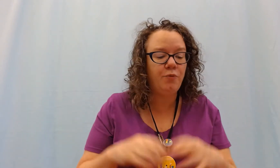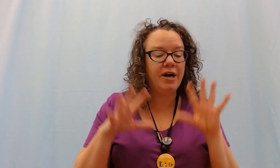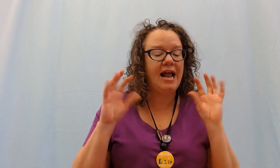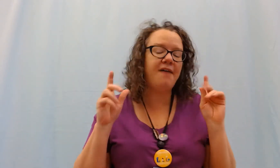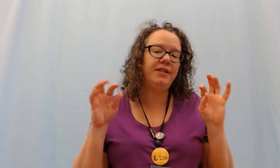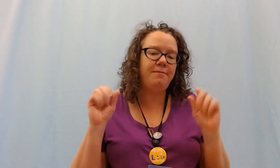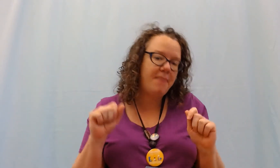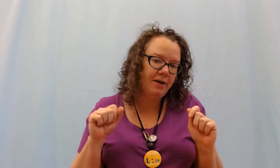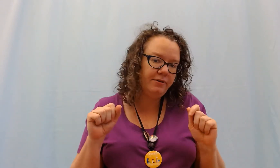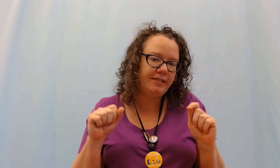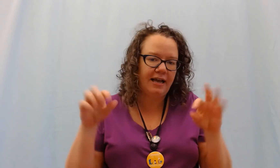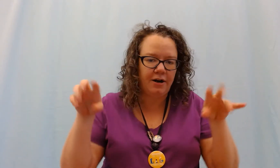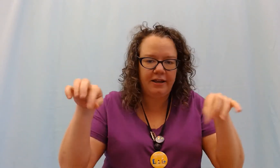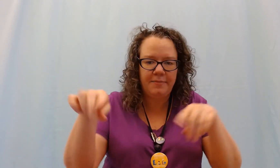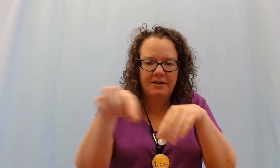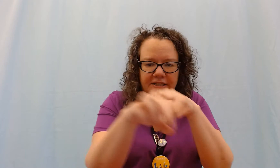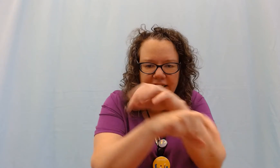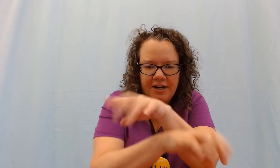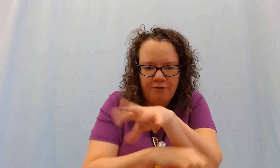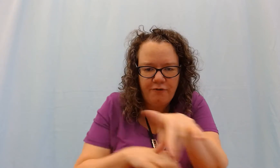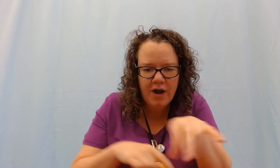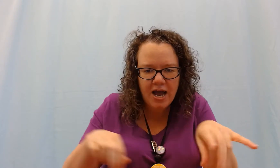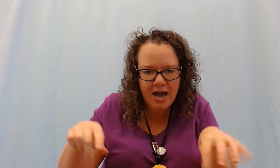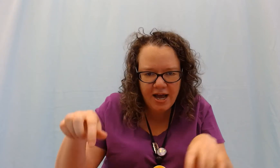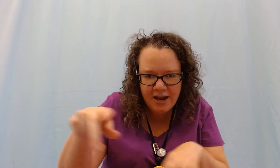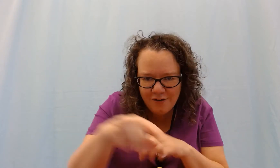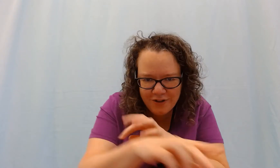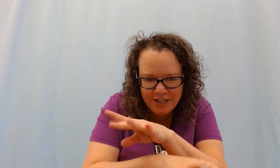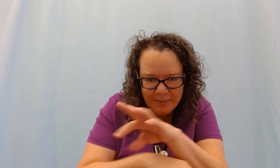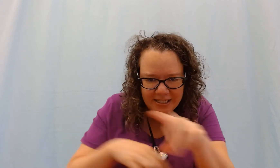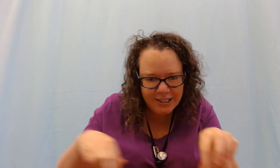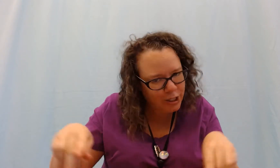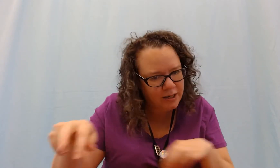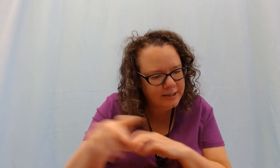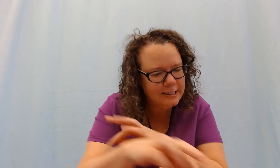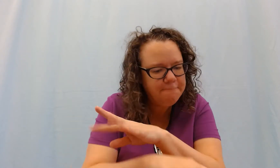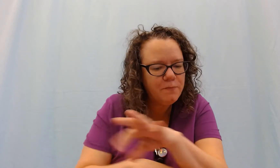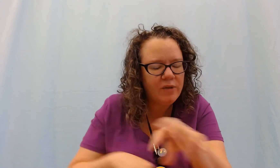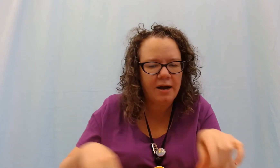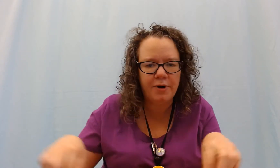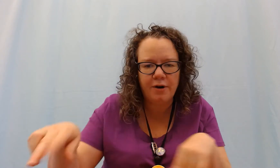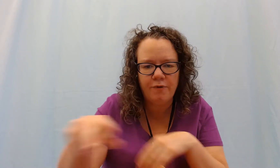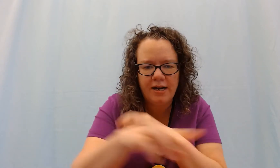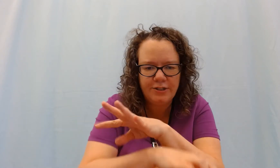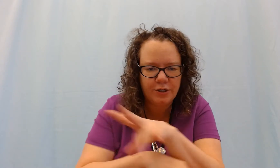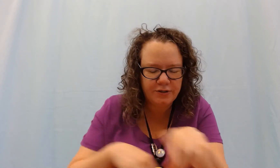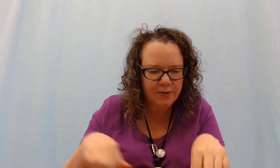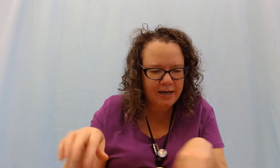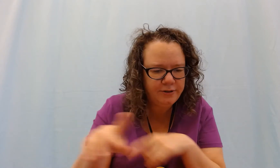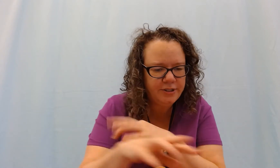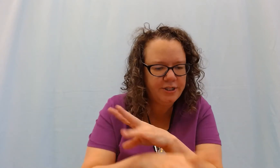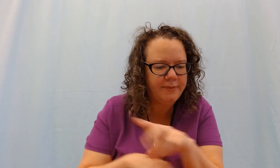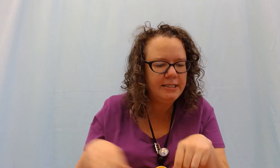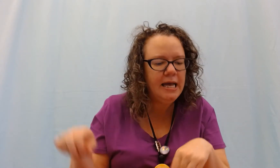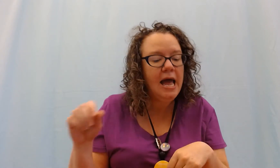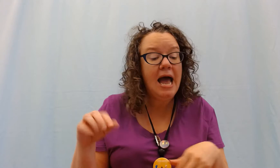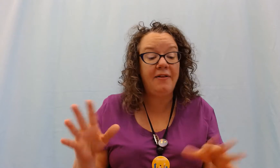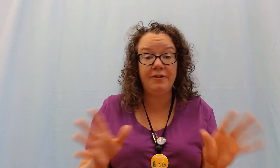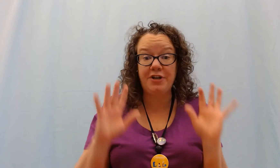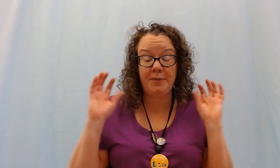gonna have a little mouse, and our little mouse is gonna run over their tummies in circles. We're gonna run in circles around their tummies, and then there's gonna be a